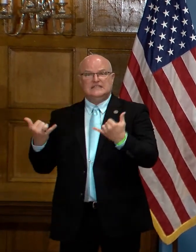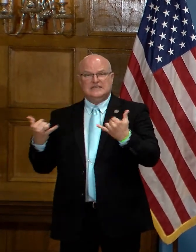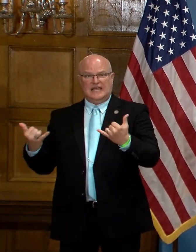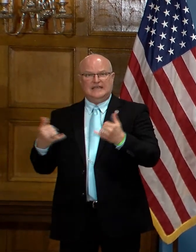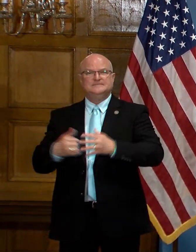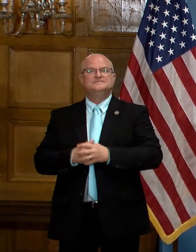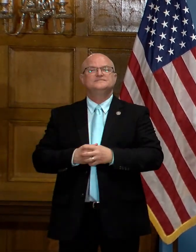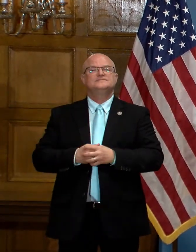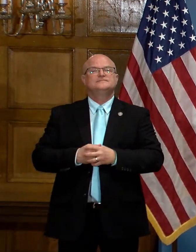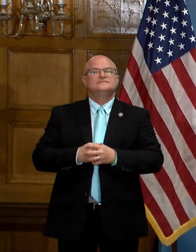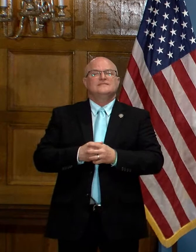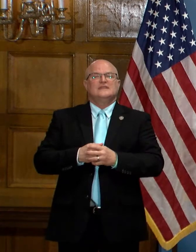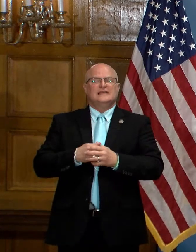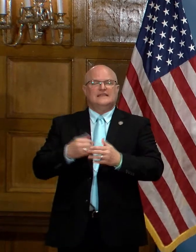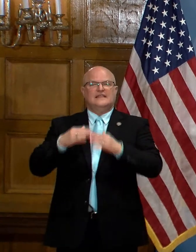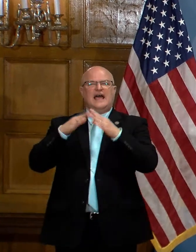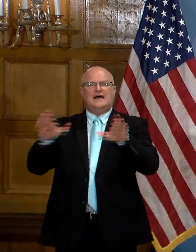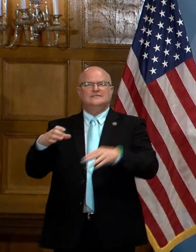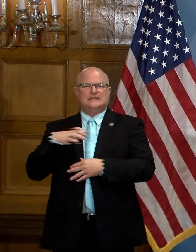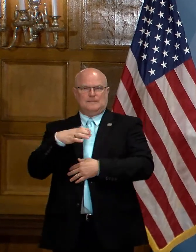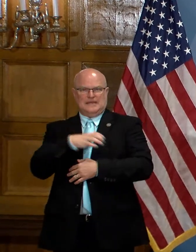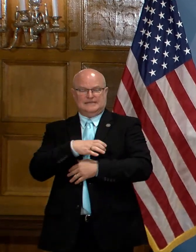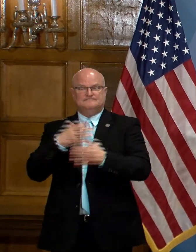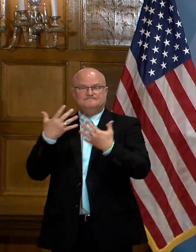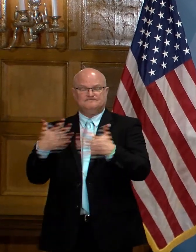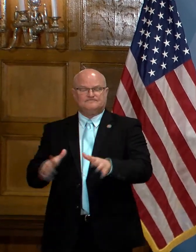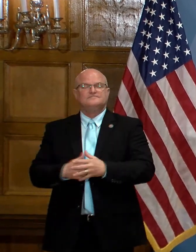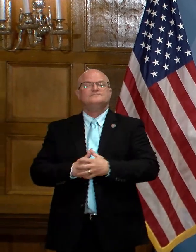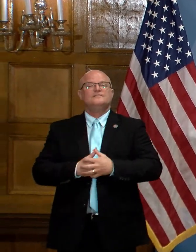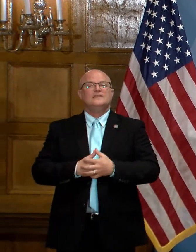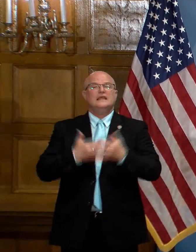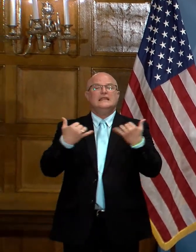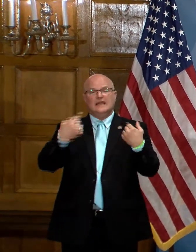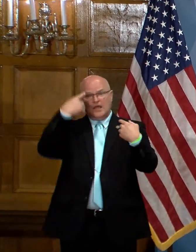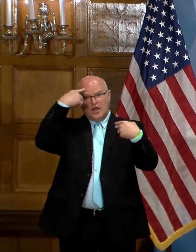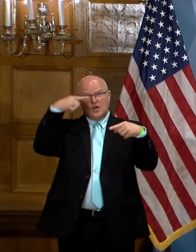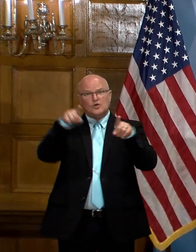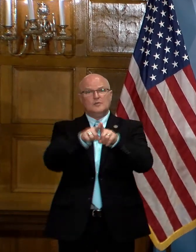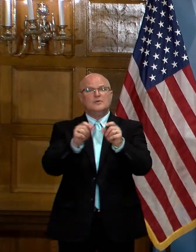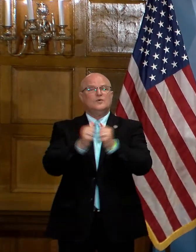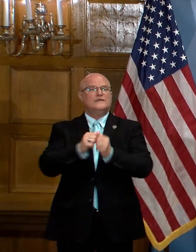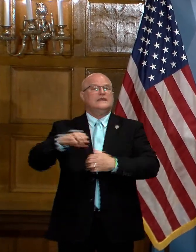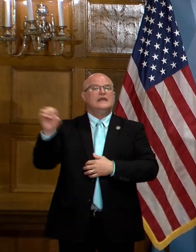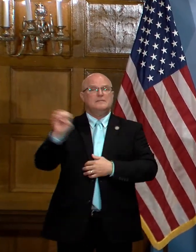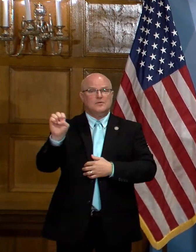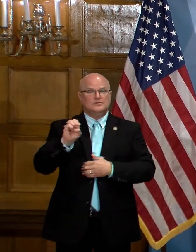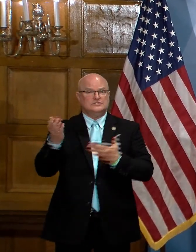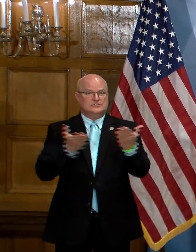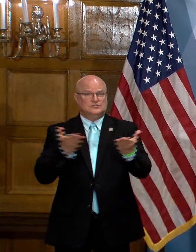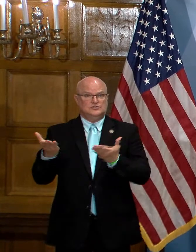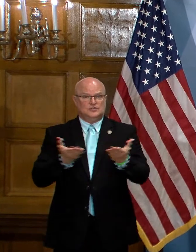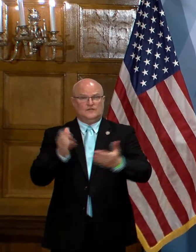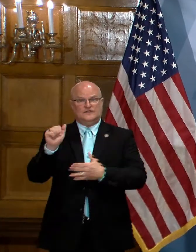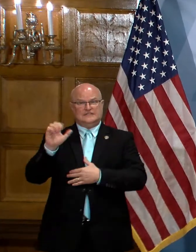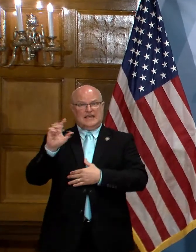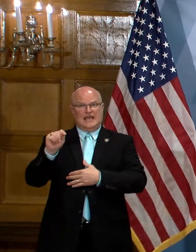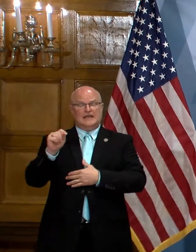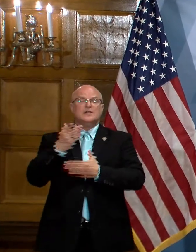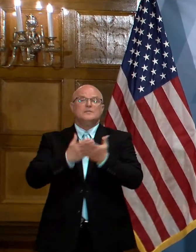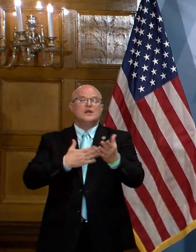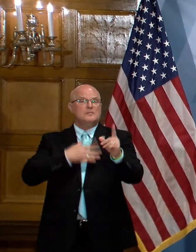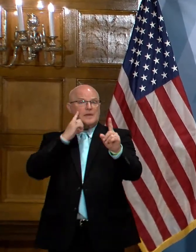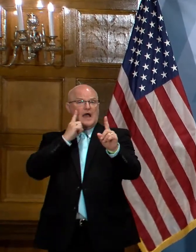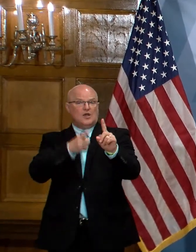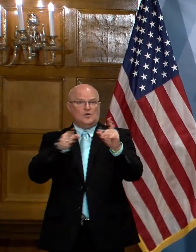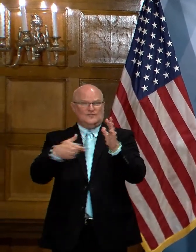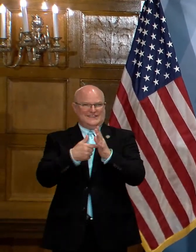House Committee. And we've reached an agreement, as you know, on the Emergency Services Act, which was part of my goals